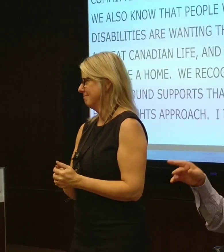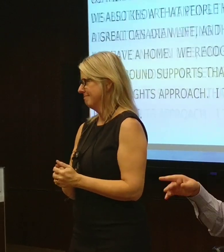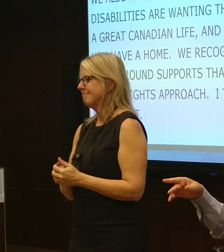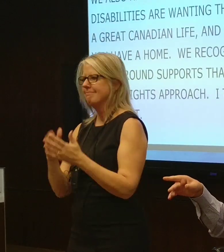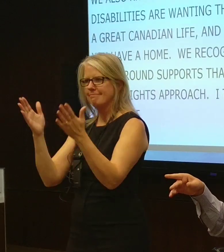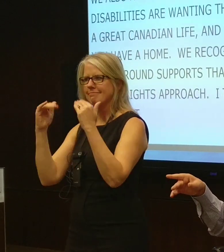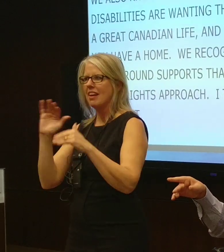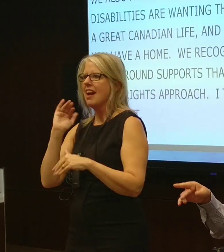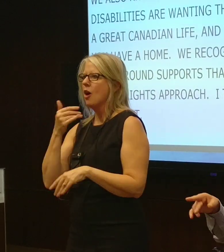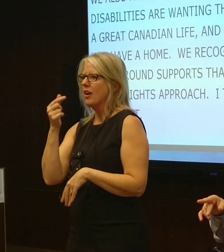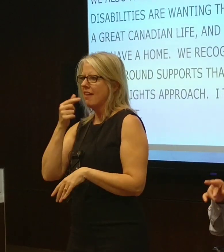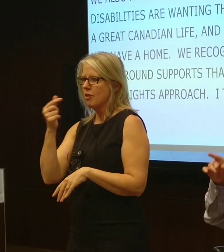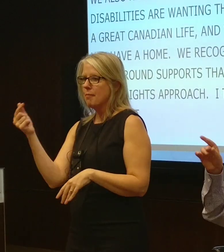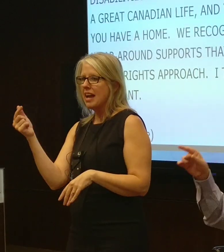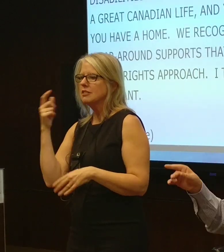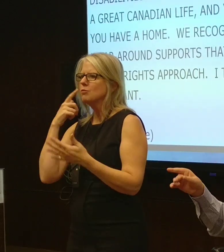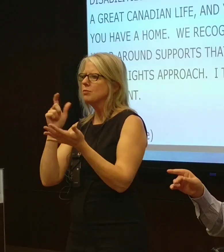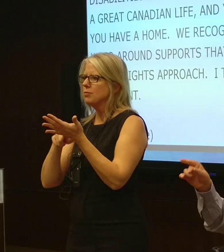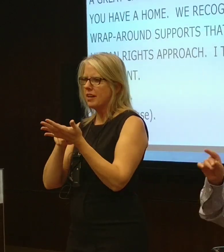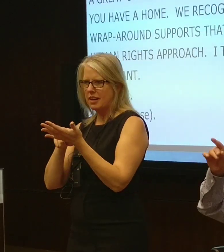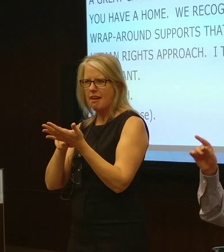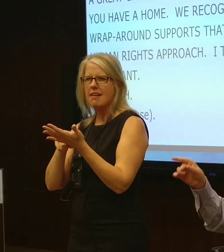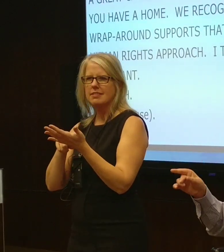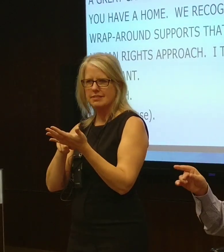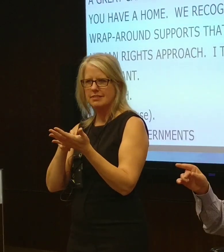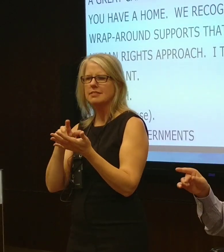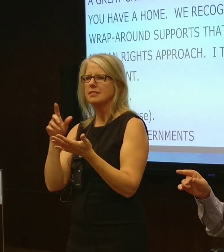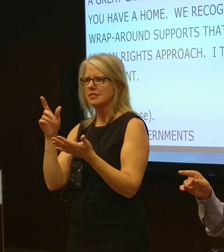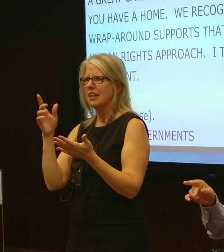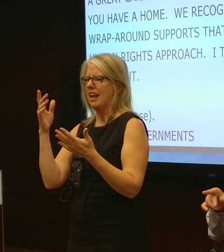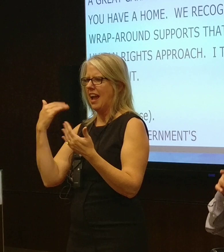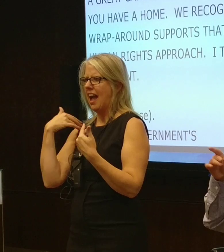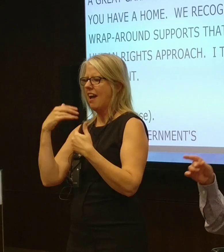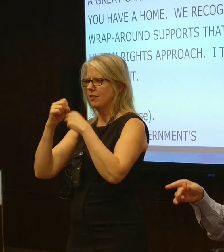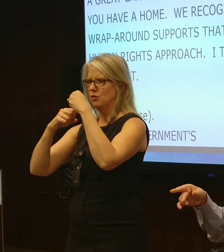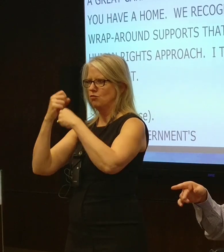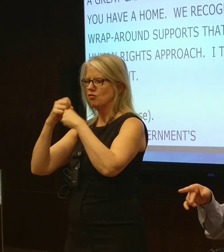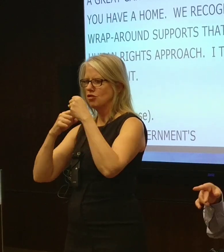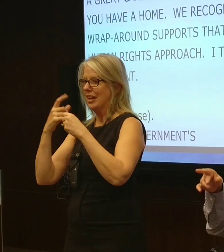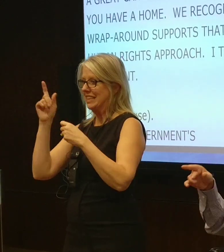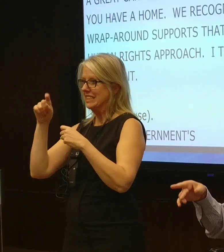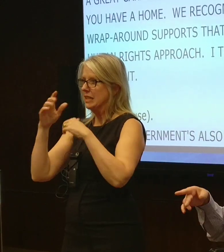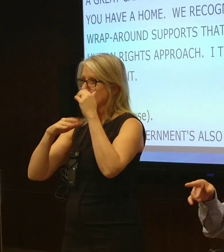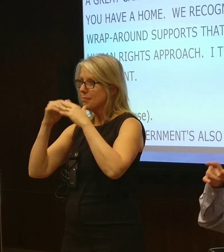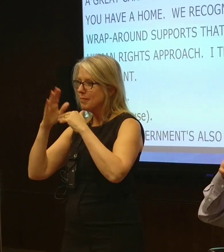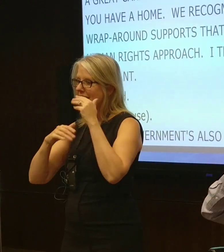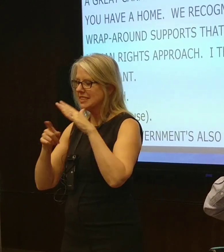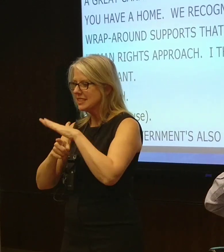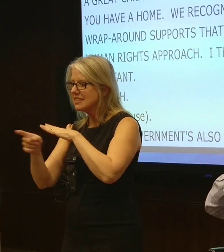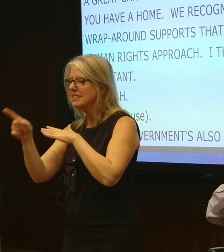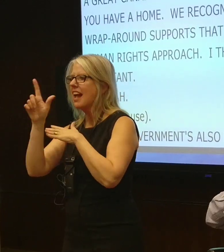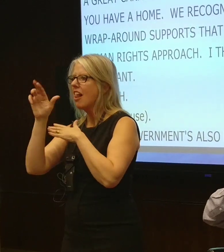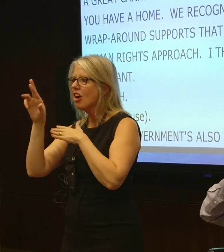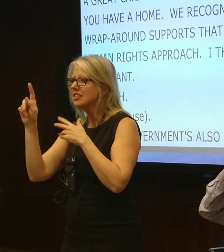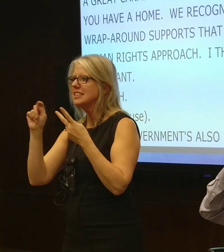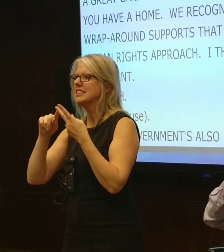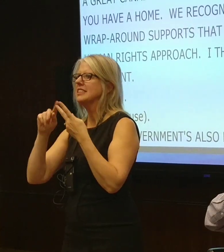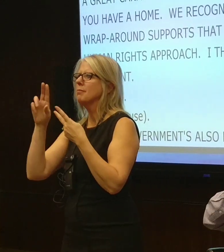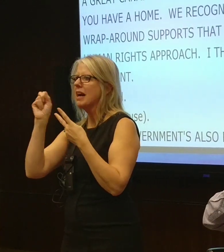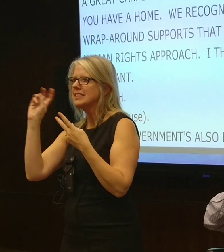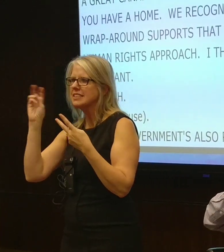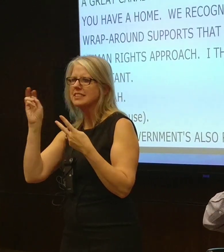important. Our government's also recognize this where there are investments in infrastructure, where we're going to be building LRTs, bus systems, and